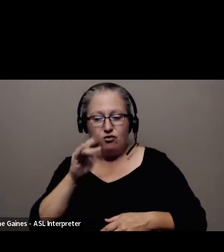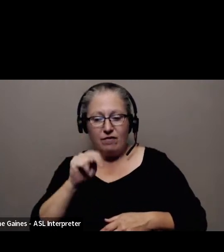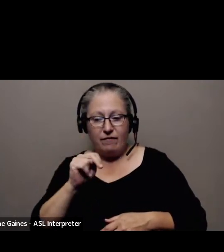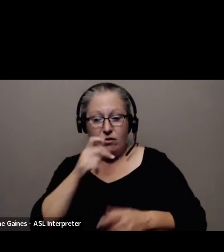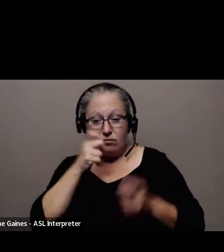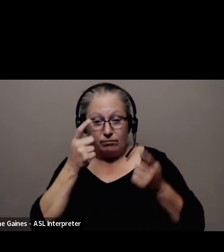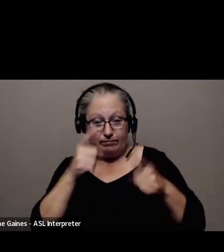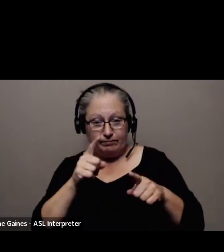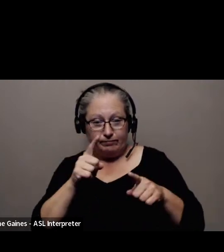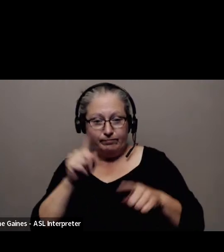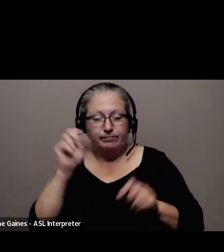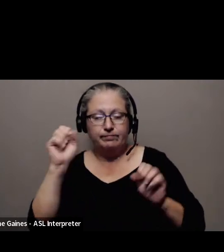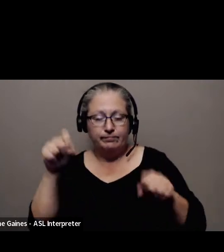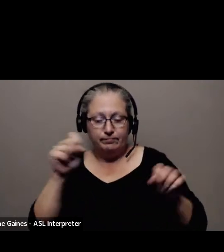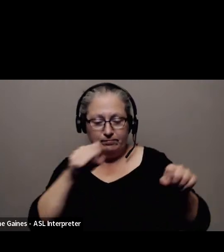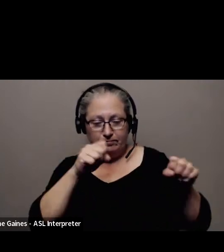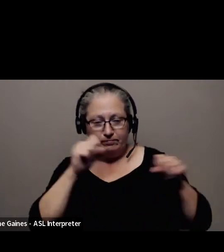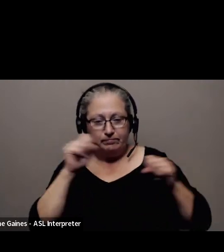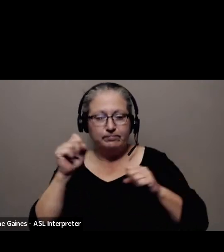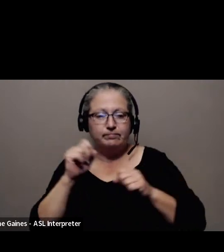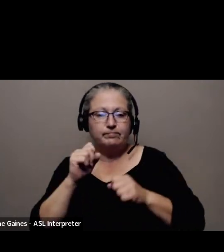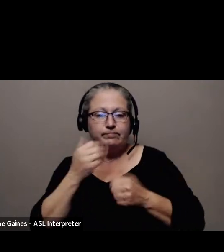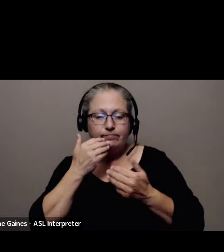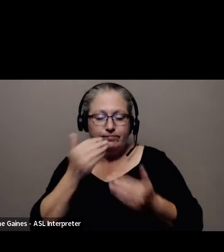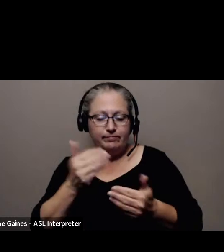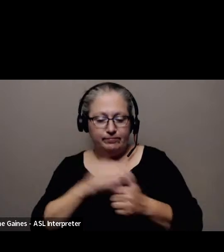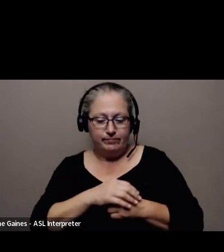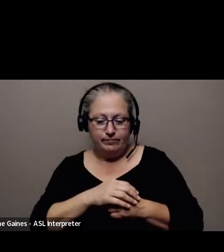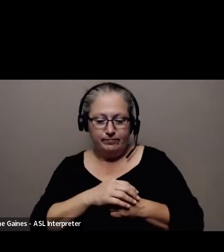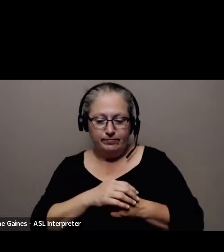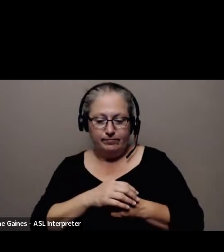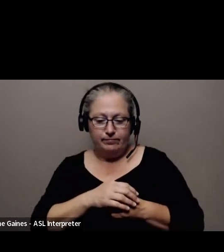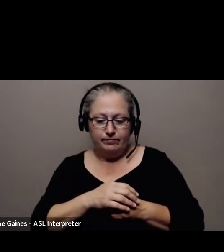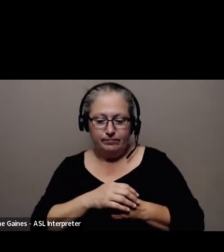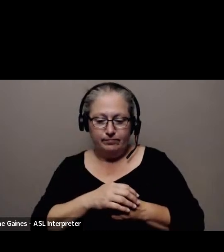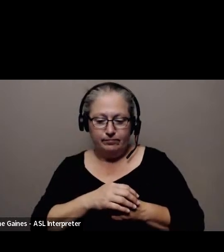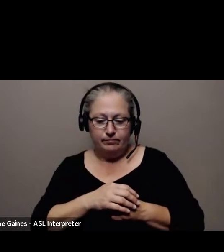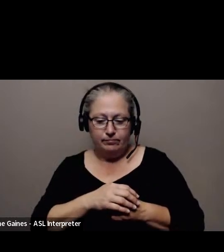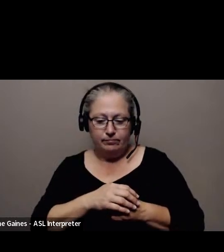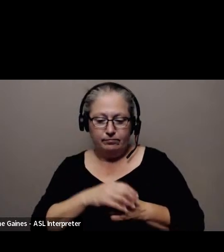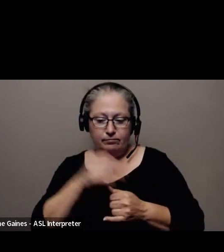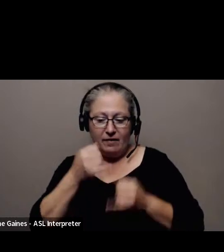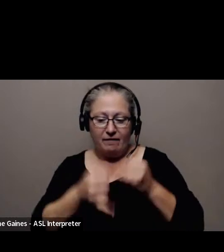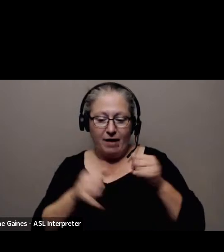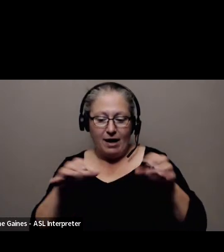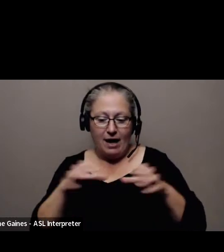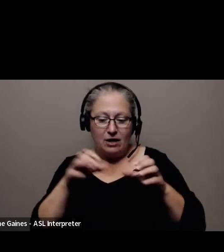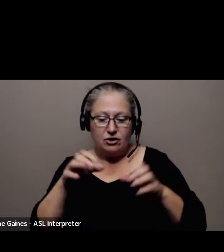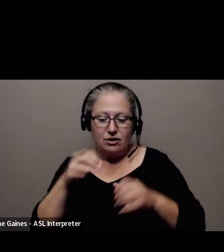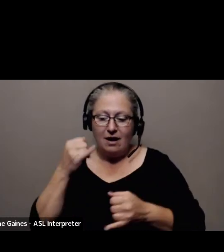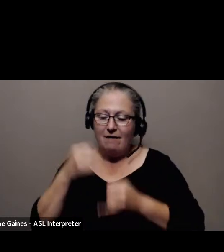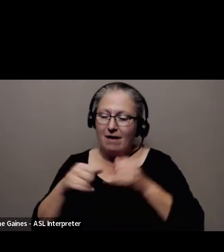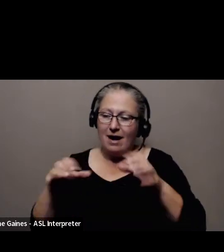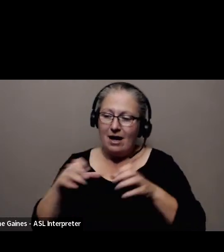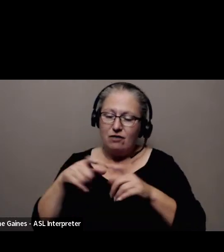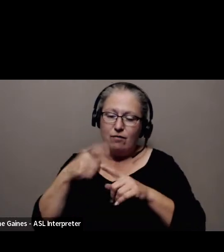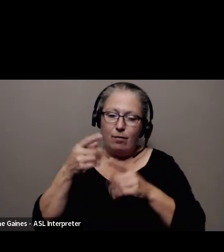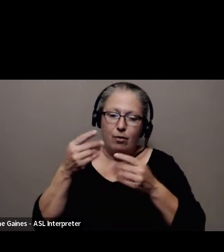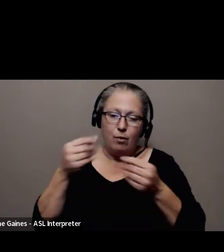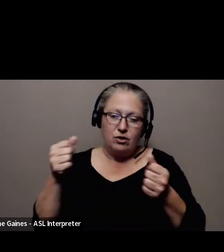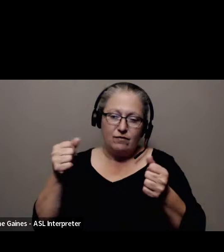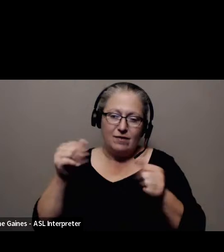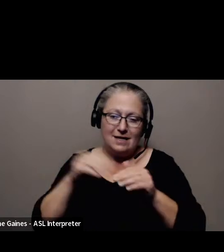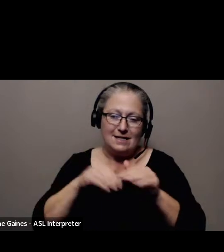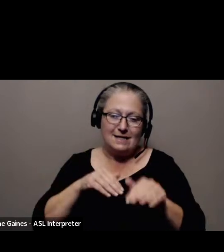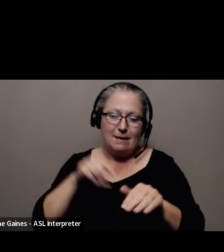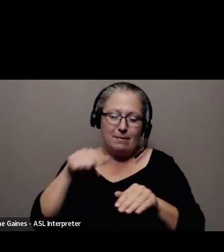in favor? Aye. Aye. Thank you. Okay, final action. Final action of the resolution for the step down,